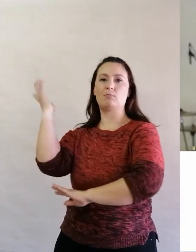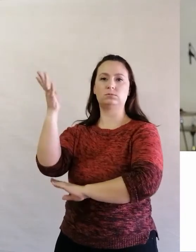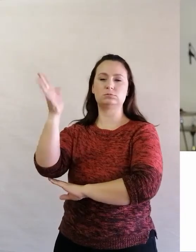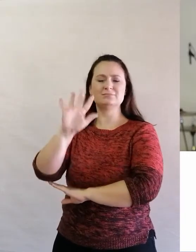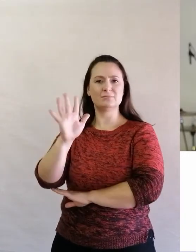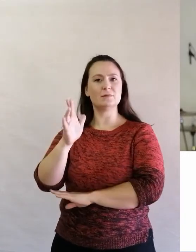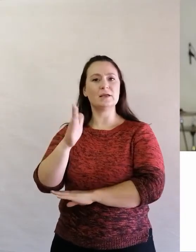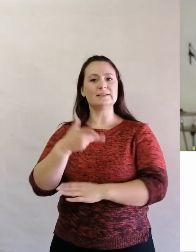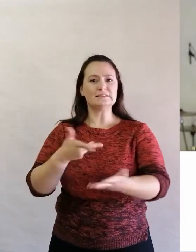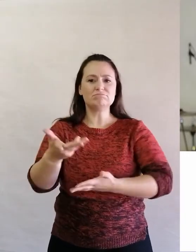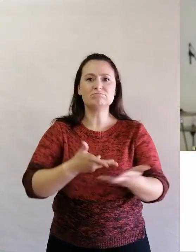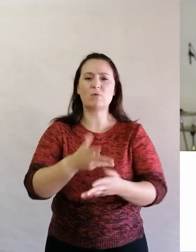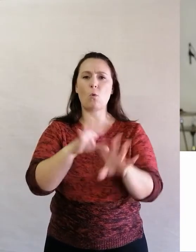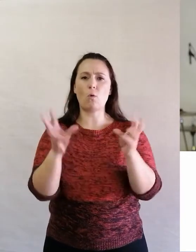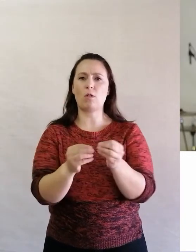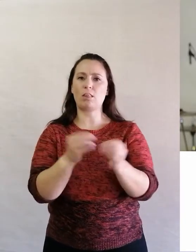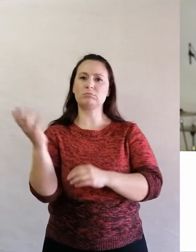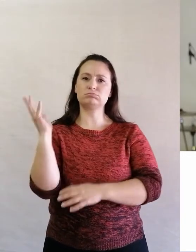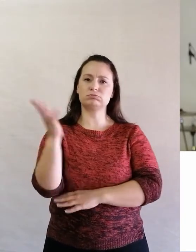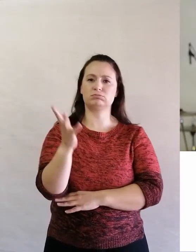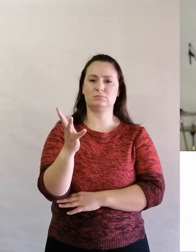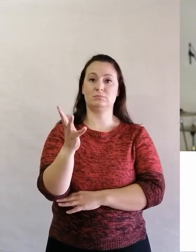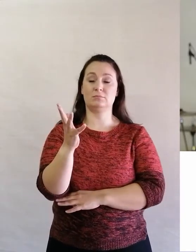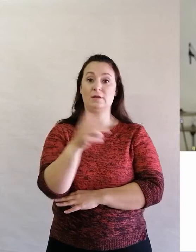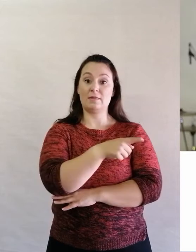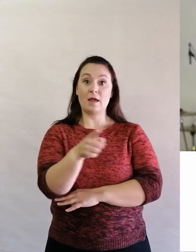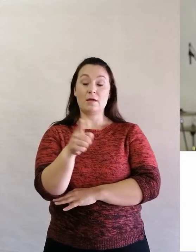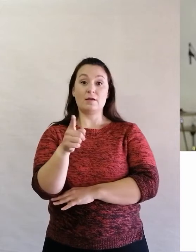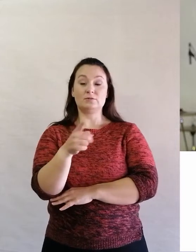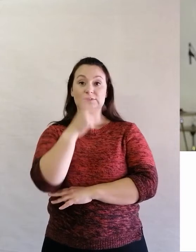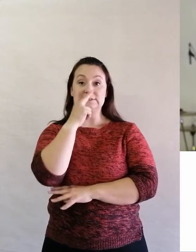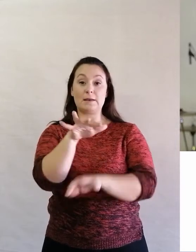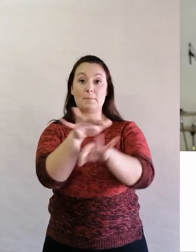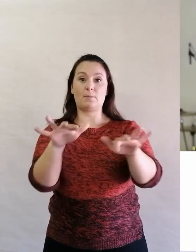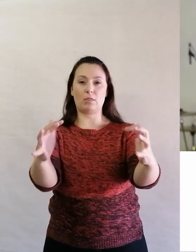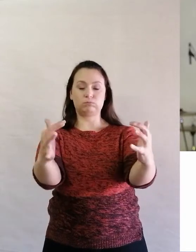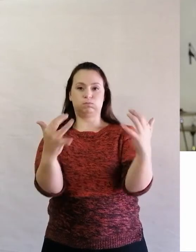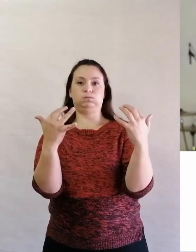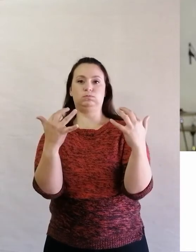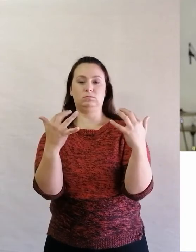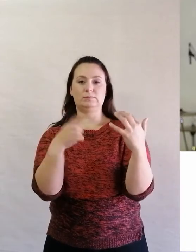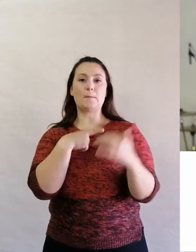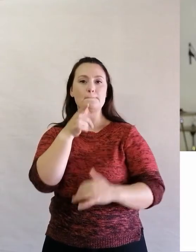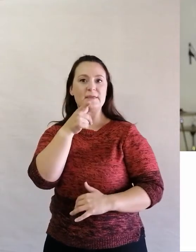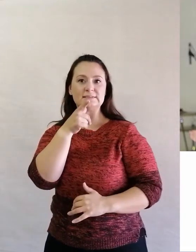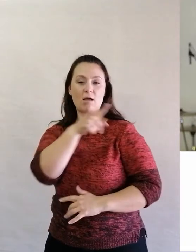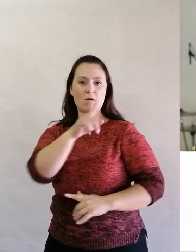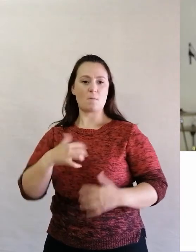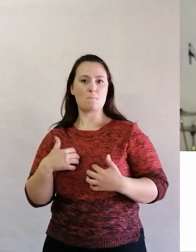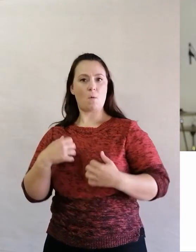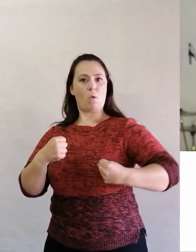opportunity for the gospel to be preached to the most hostile audience. You would have thought, let's choose Peter, who's bold, who later